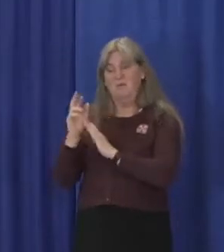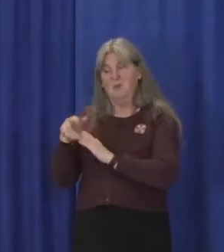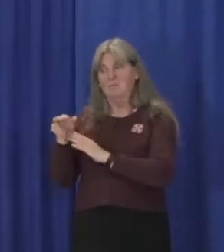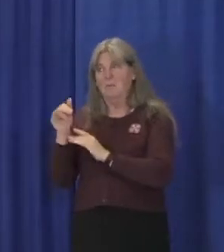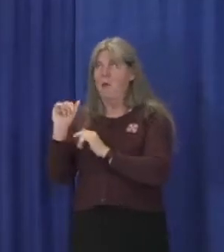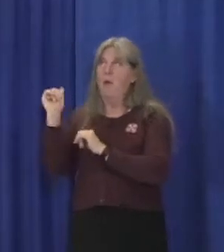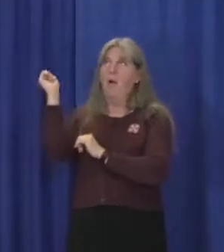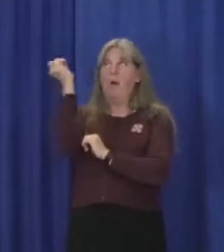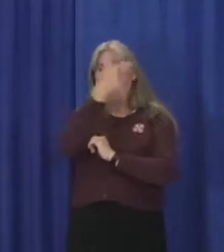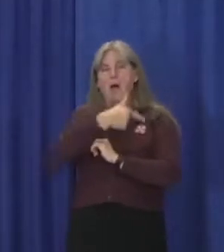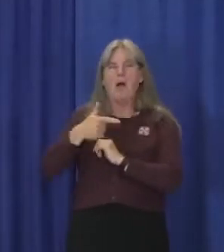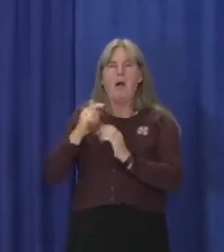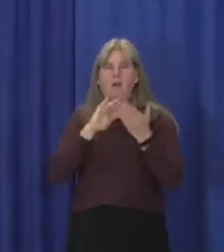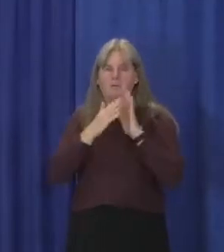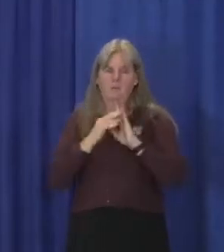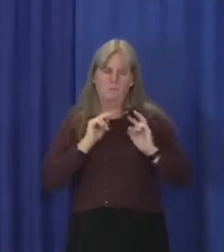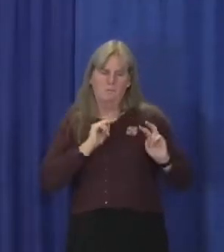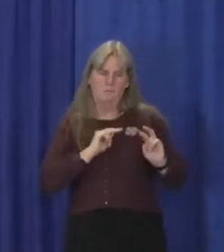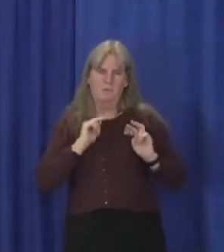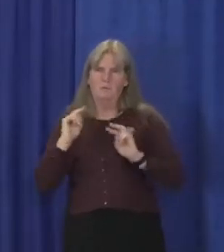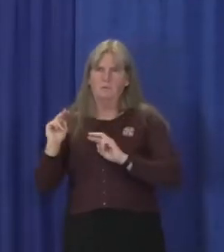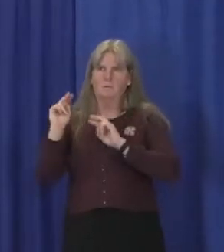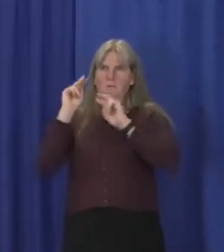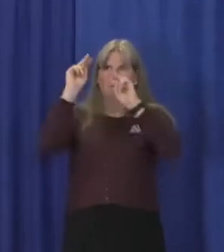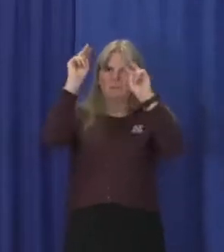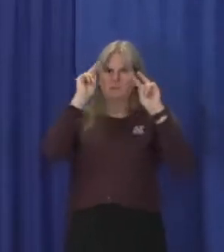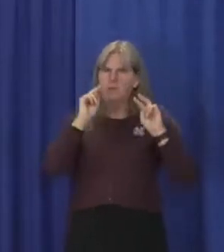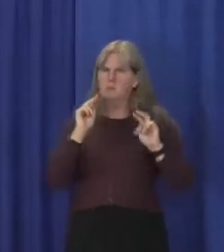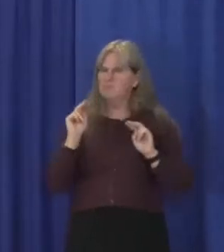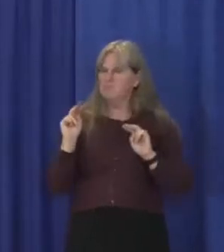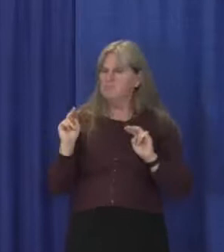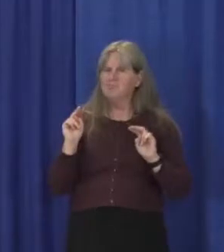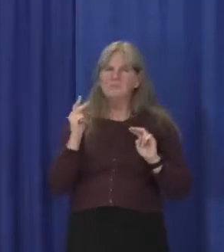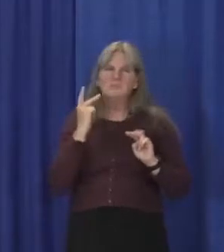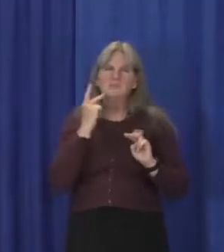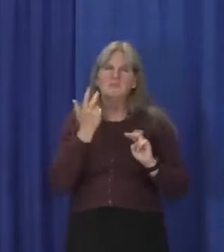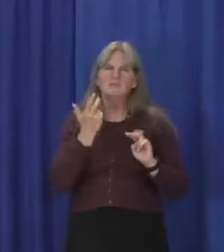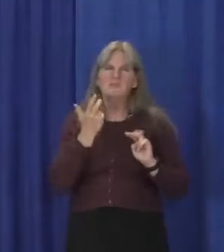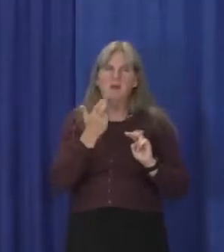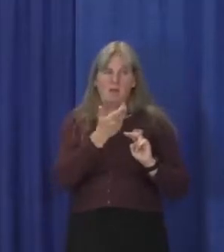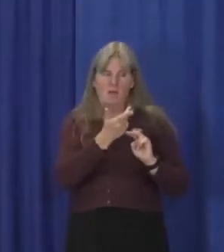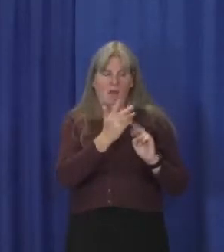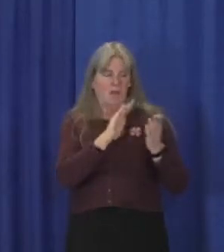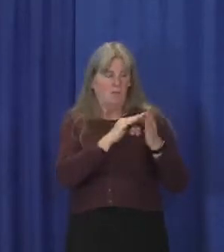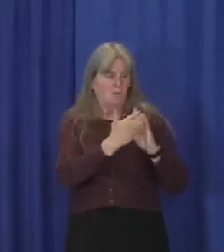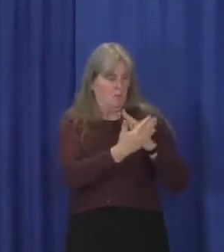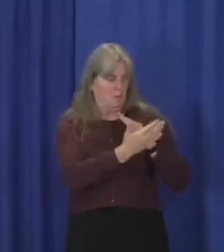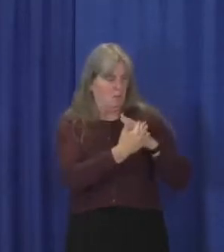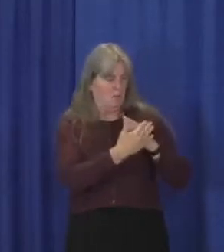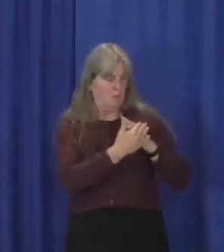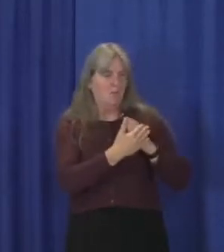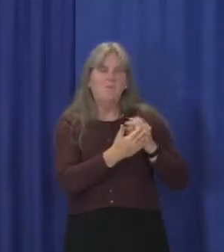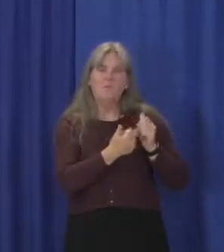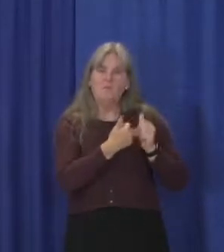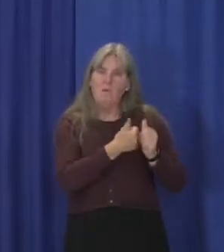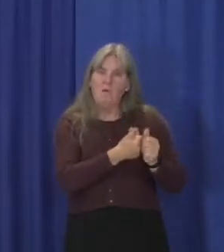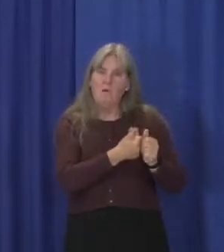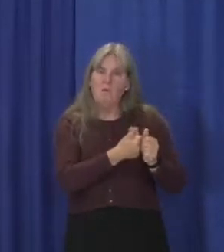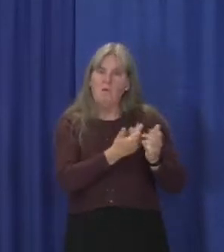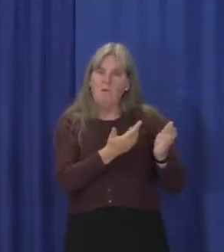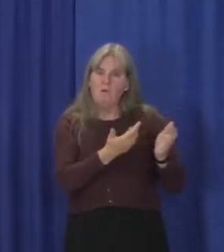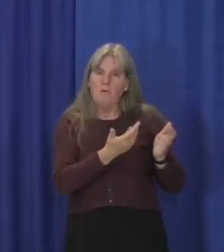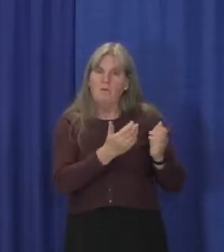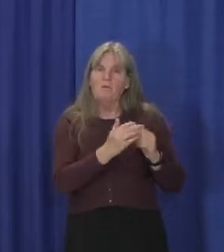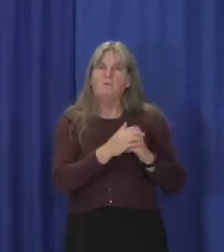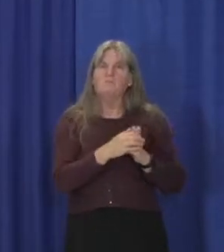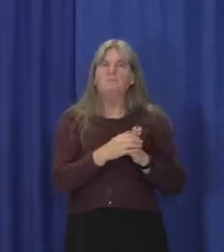River, to take the most up-to-date guidance from and recommendations from the Chief Medical Officer of Health when it comes to those